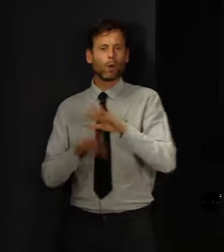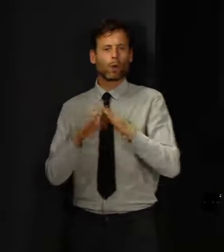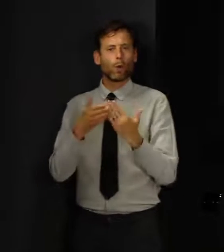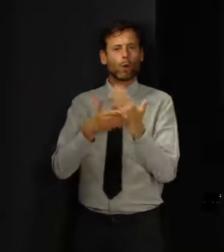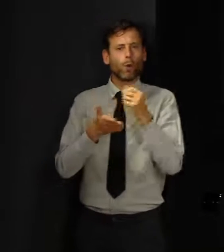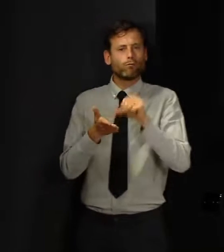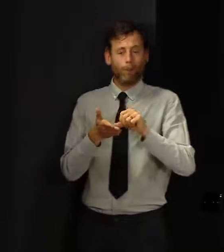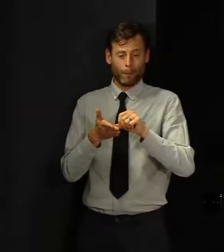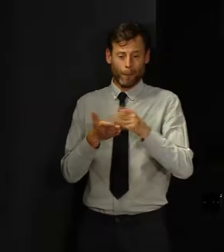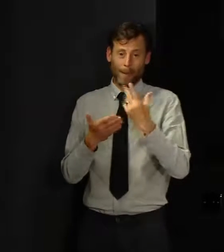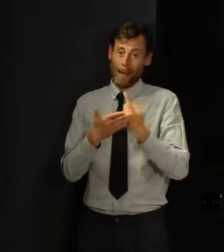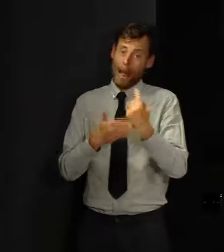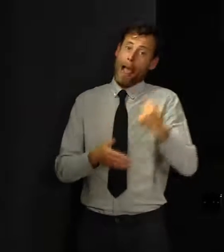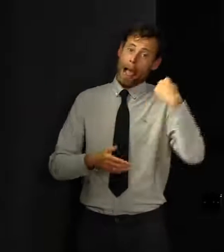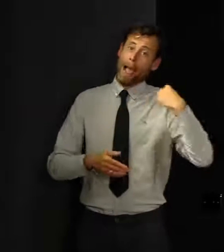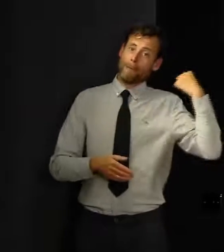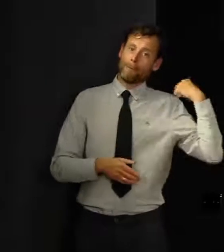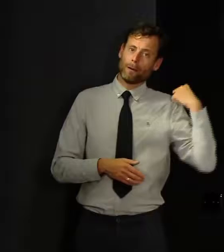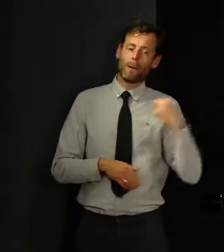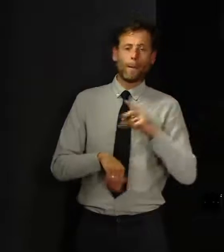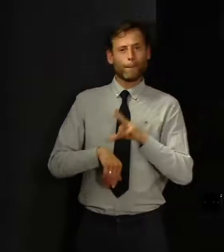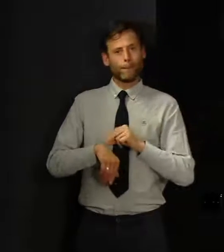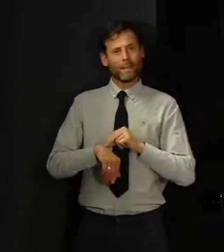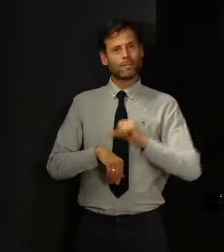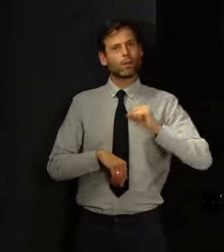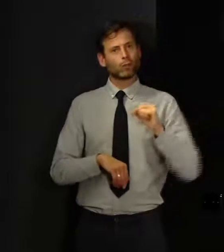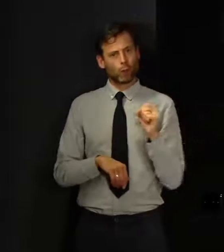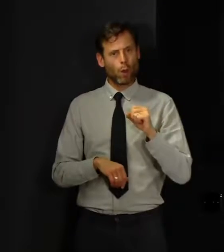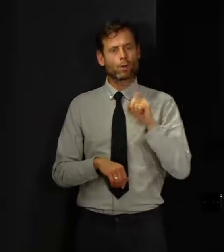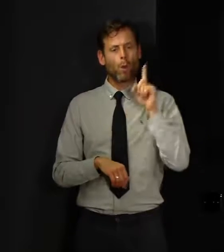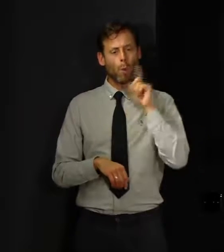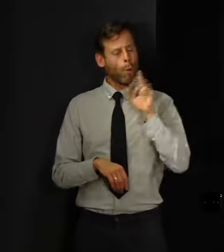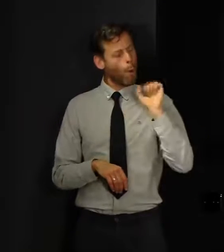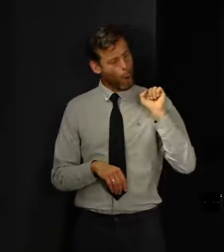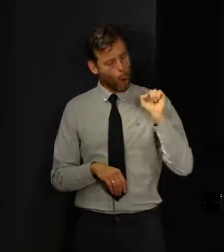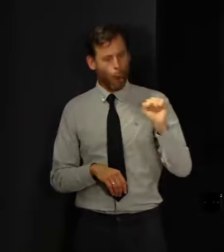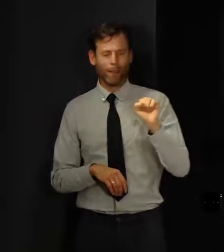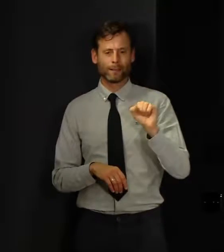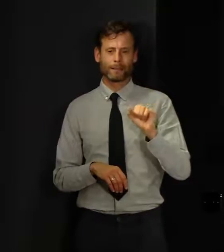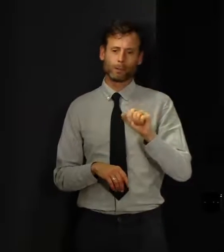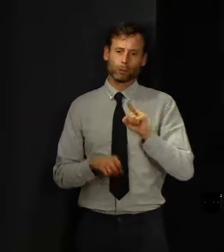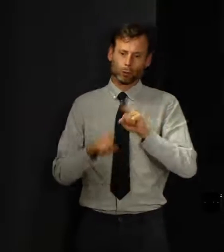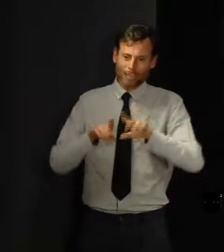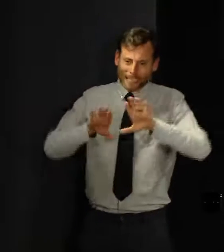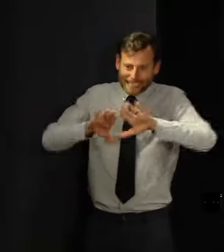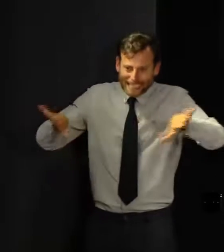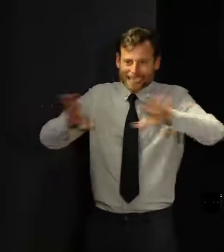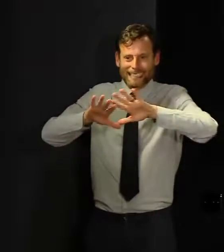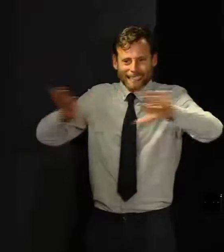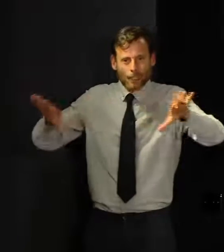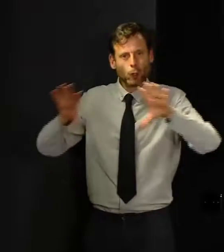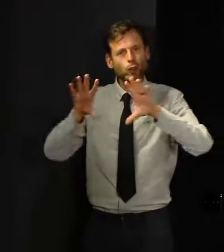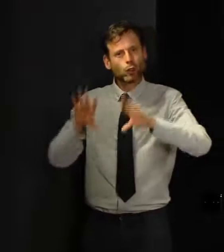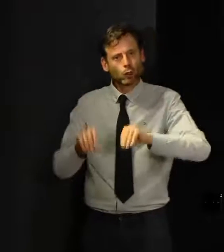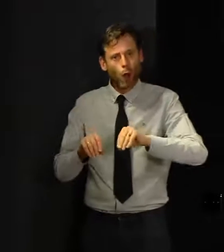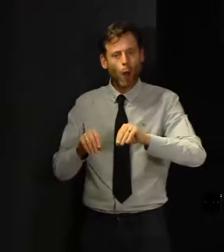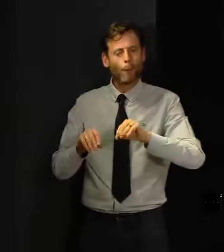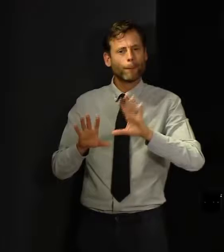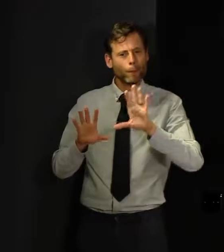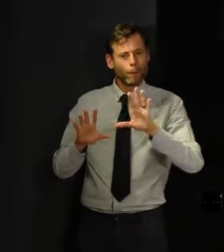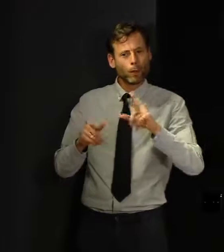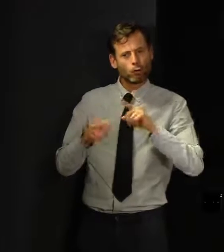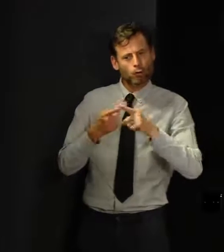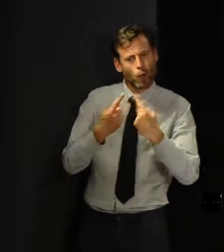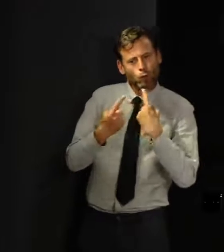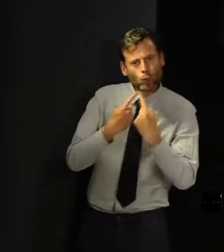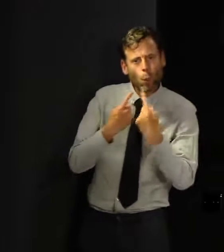Police Scotland have taken and always will take a very proportionate response to that and will continue to do that. Now, if we have to